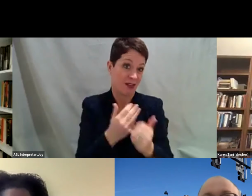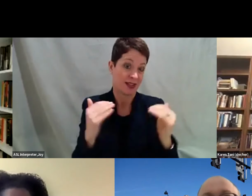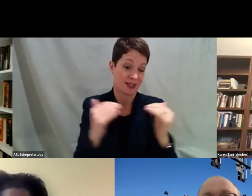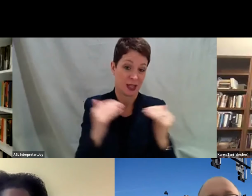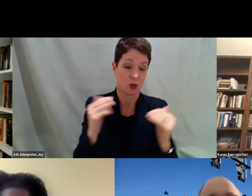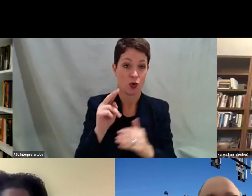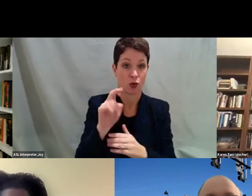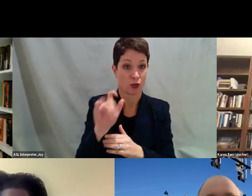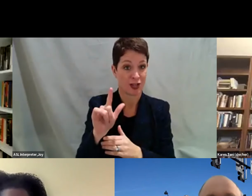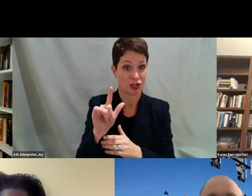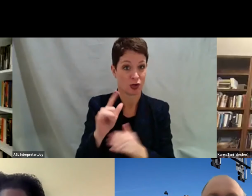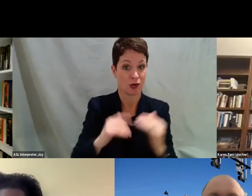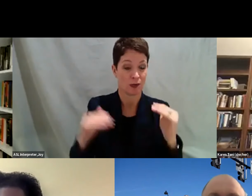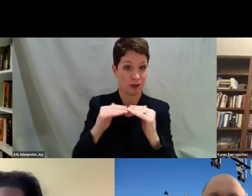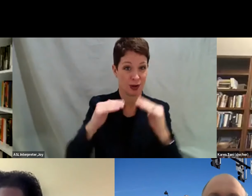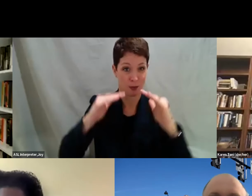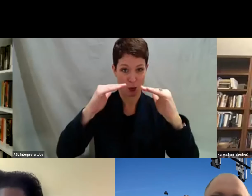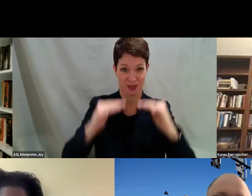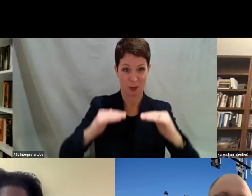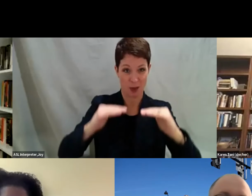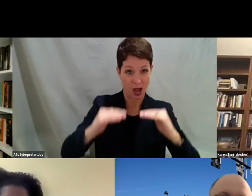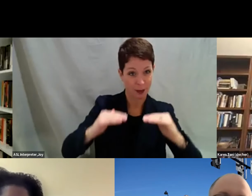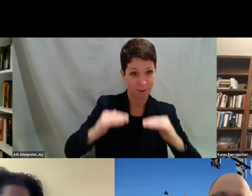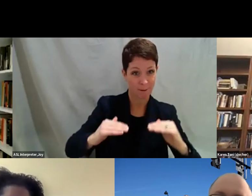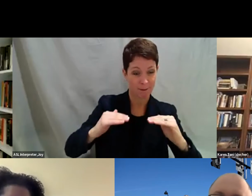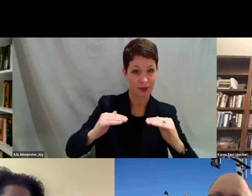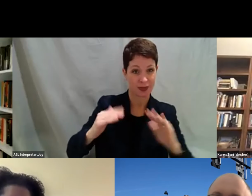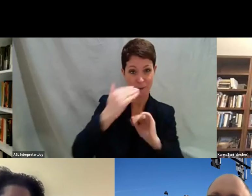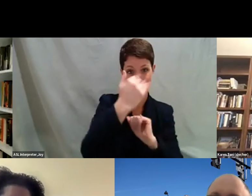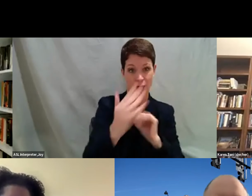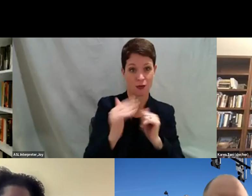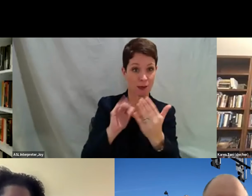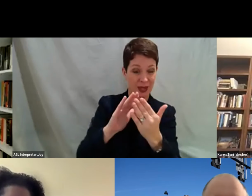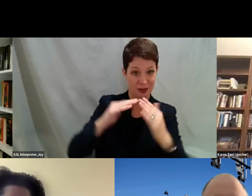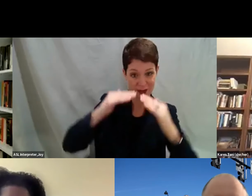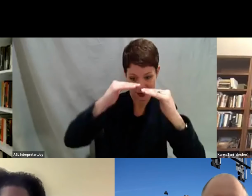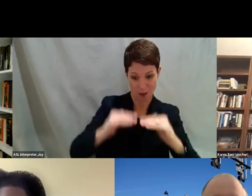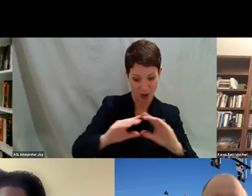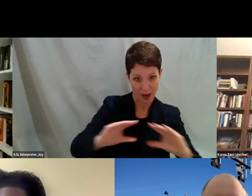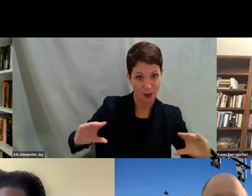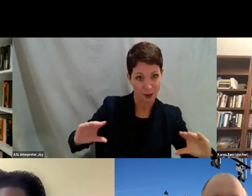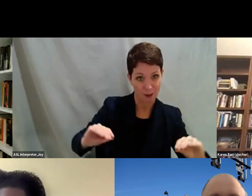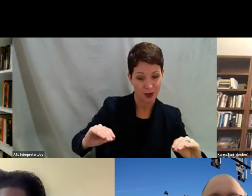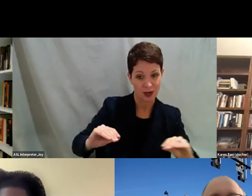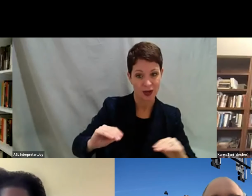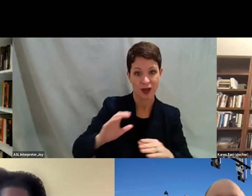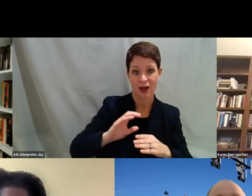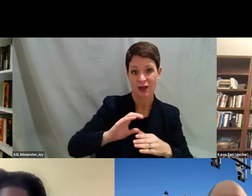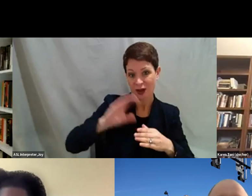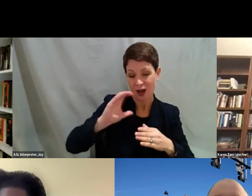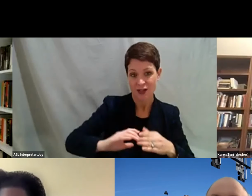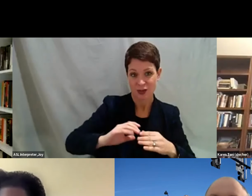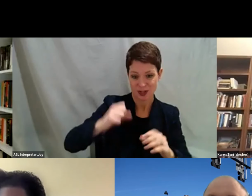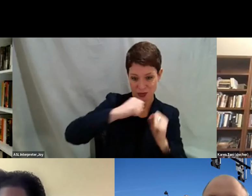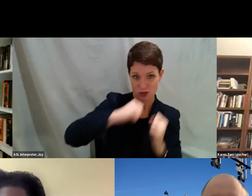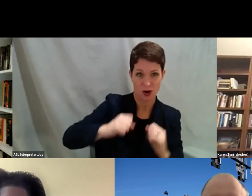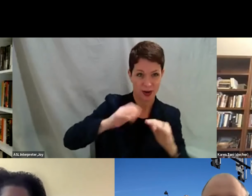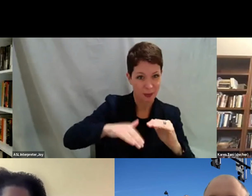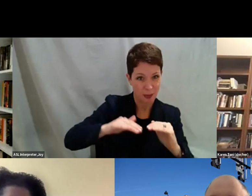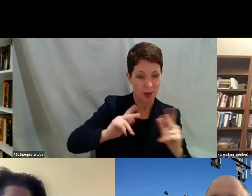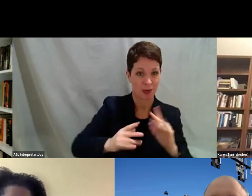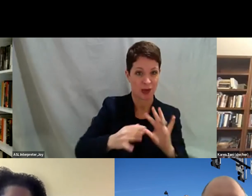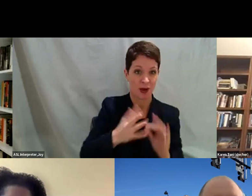pushed lower on the food chain, lower on the pyramid. And so consequences concentrate downward. So people of color, all